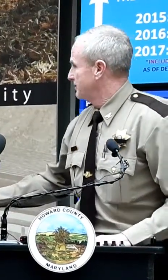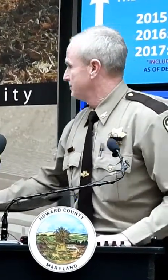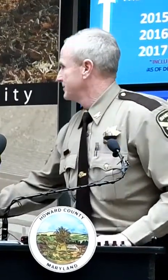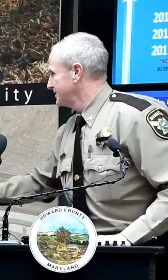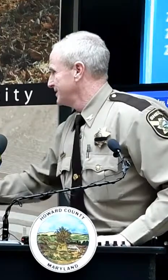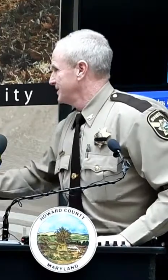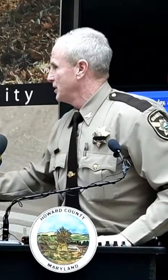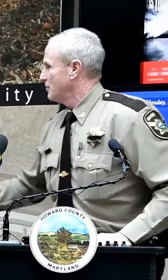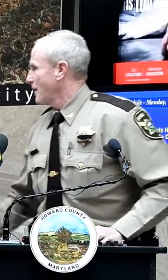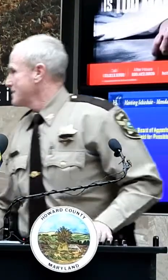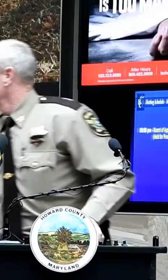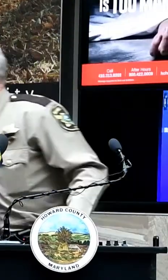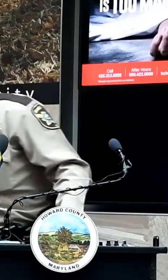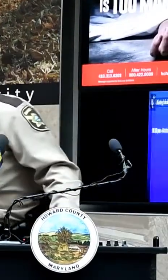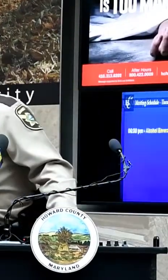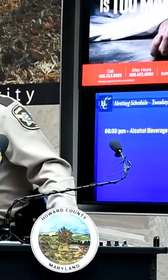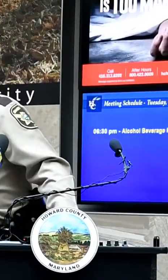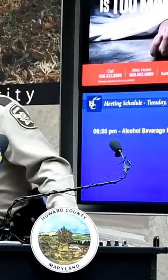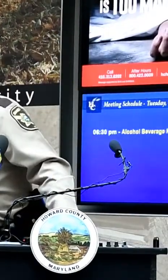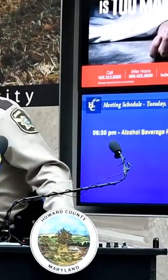Dave.